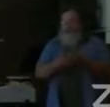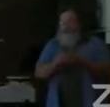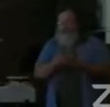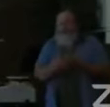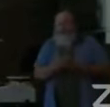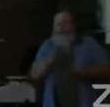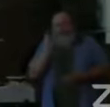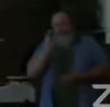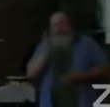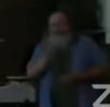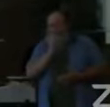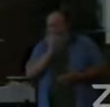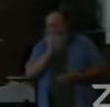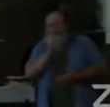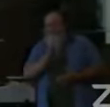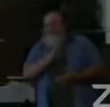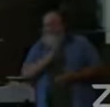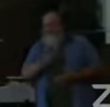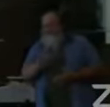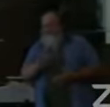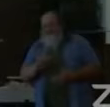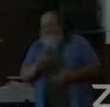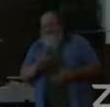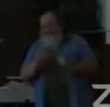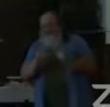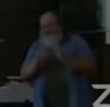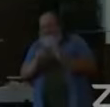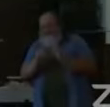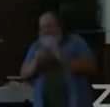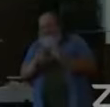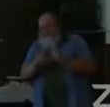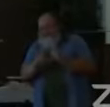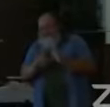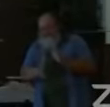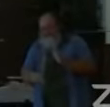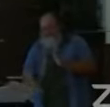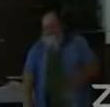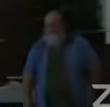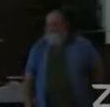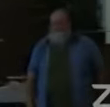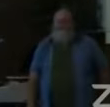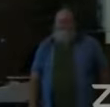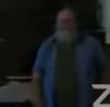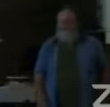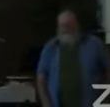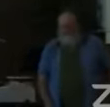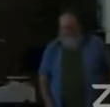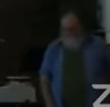with respect to events and circumstances in one's life or the world at large.